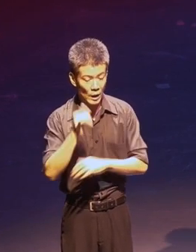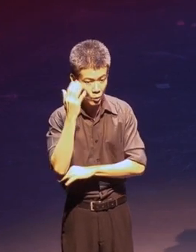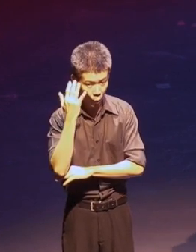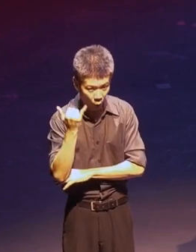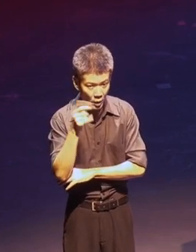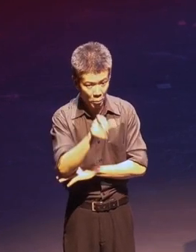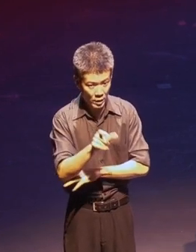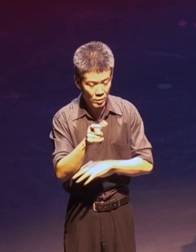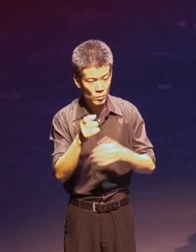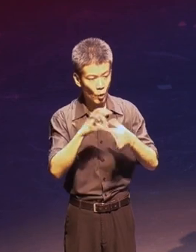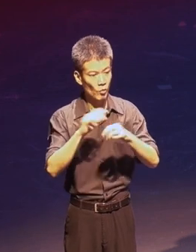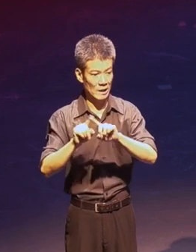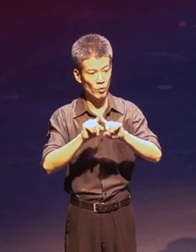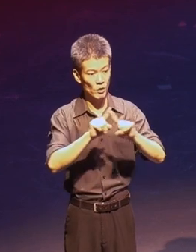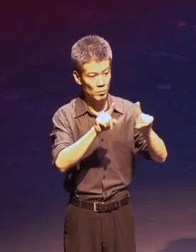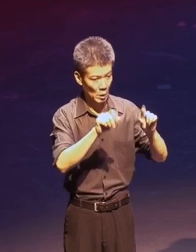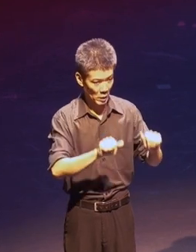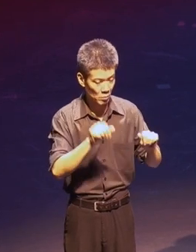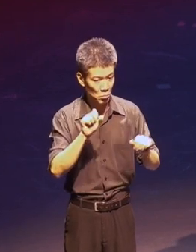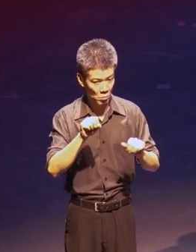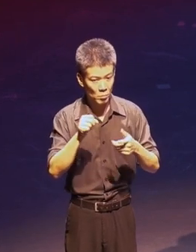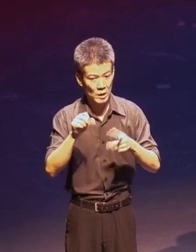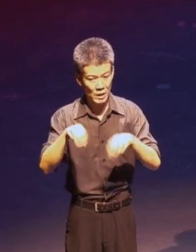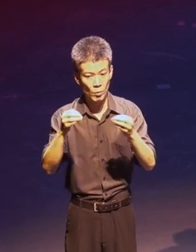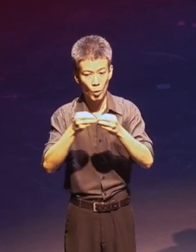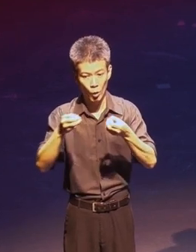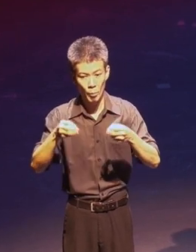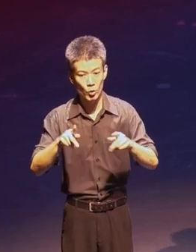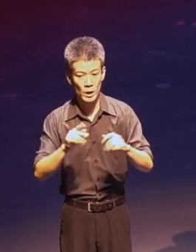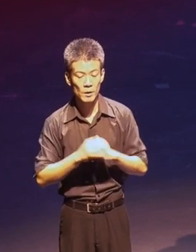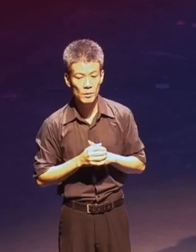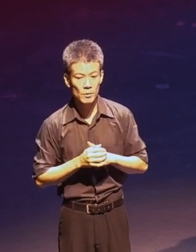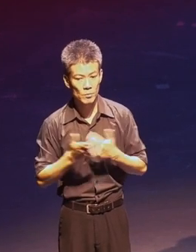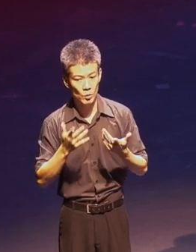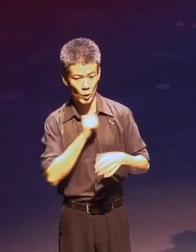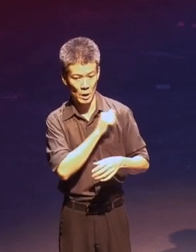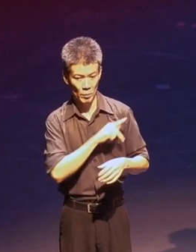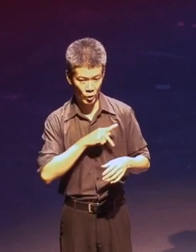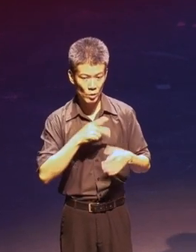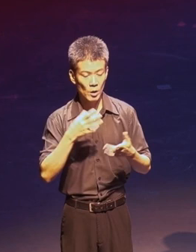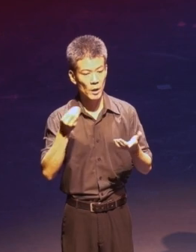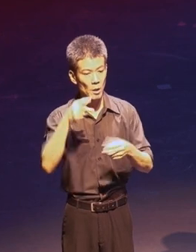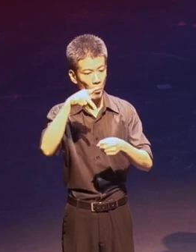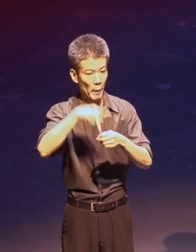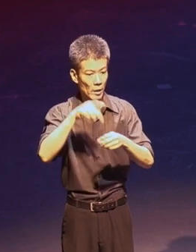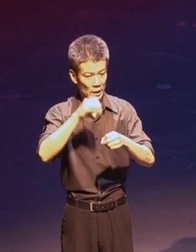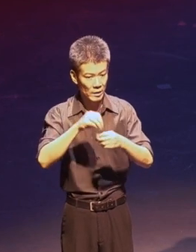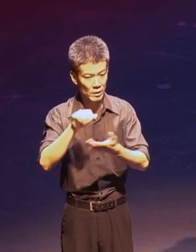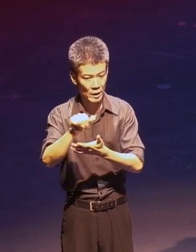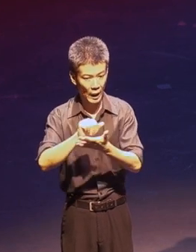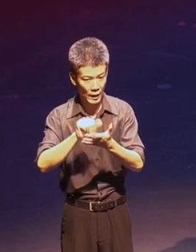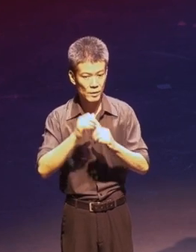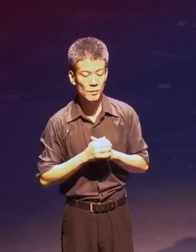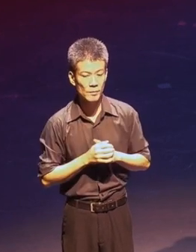why persons of all abilities must be given more opportunities to appreciate and to participate in the arts.